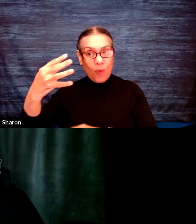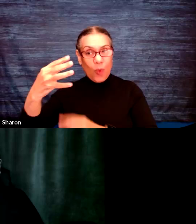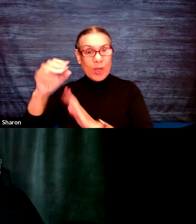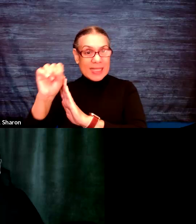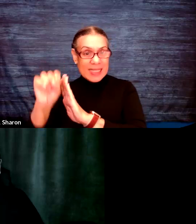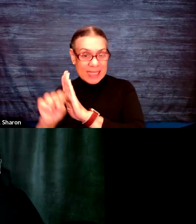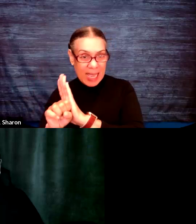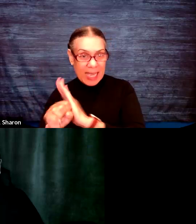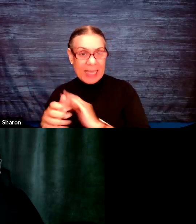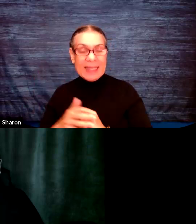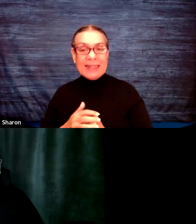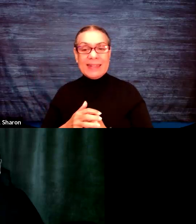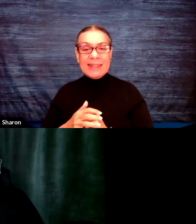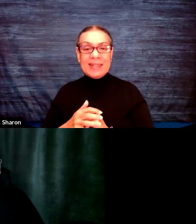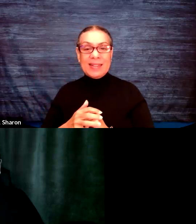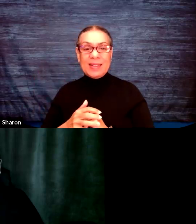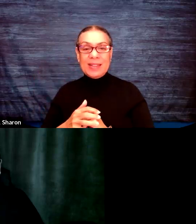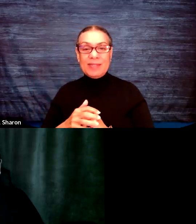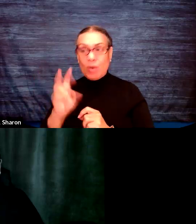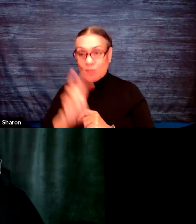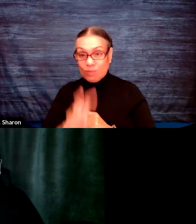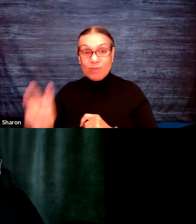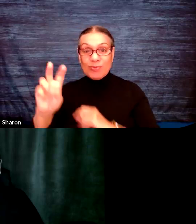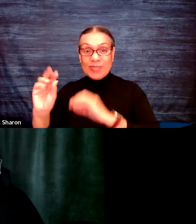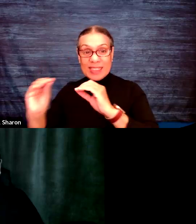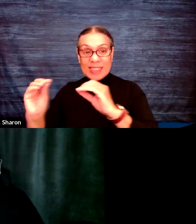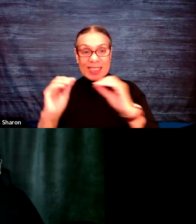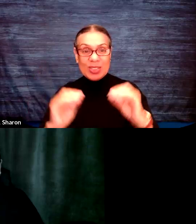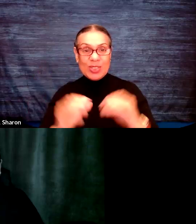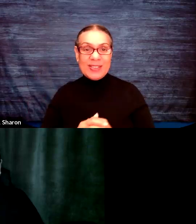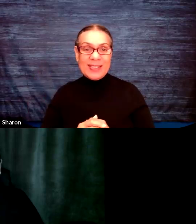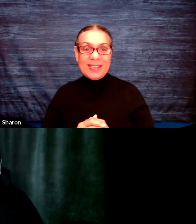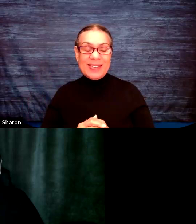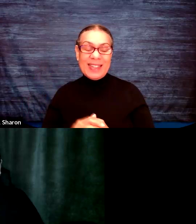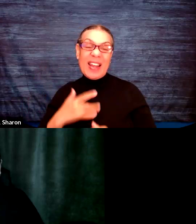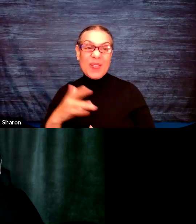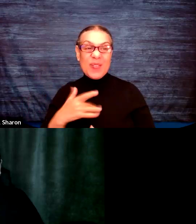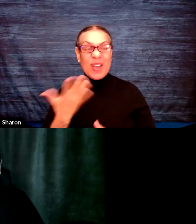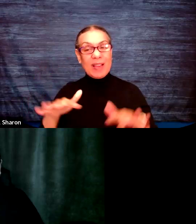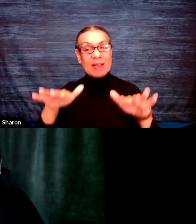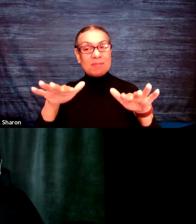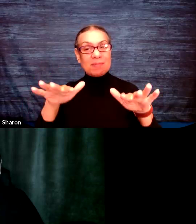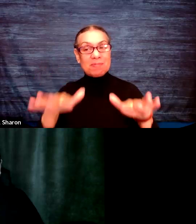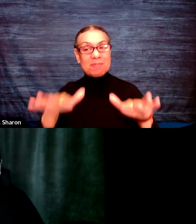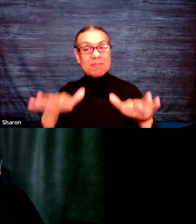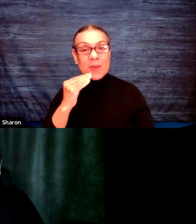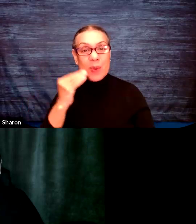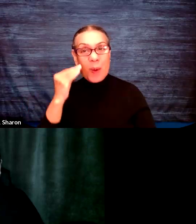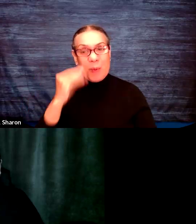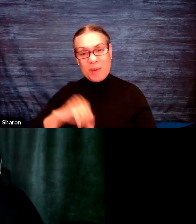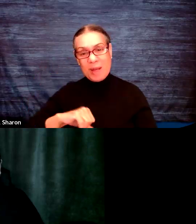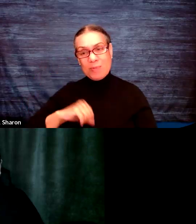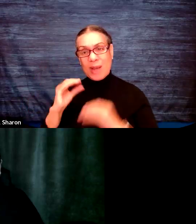country that I've taught in, and I've really found a home that I'm very proud to teach in